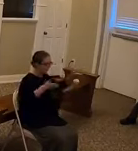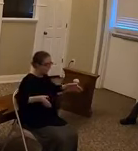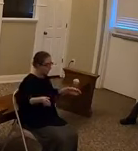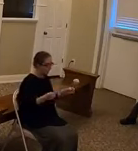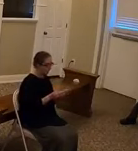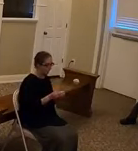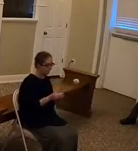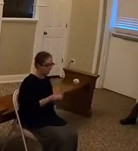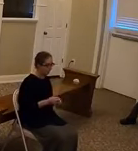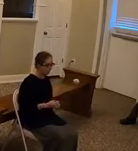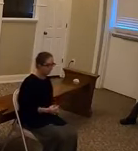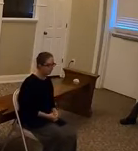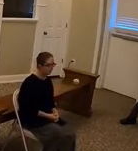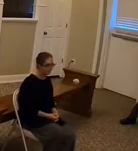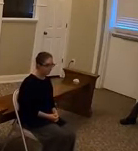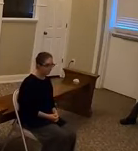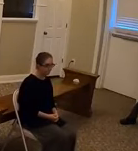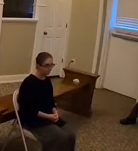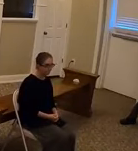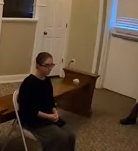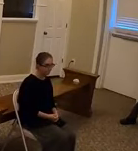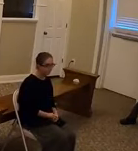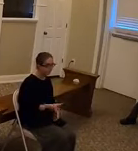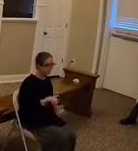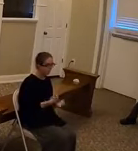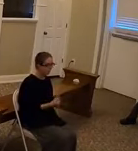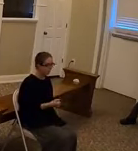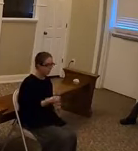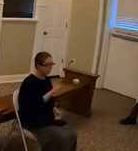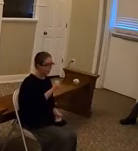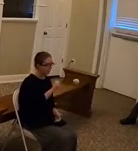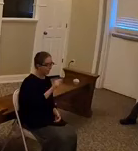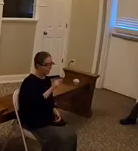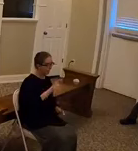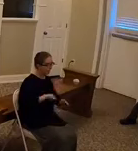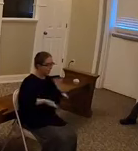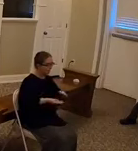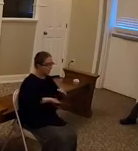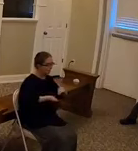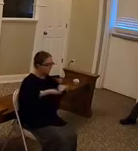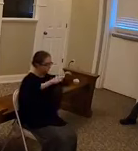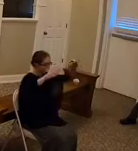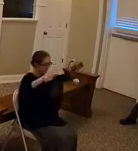more like 1,000,000 hills. And